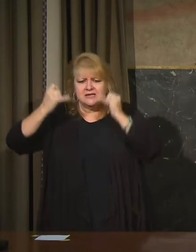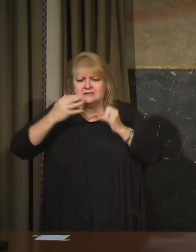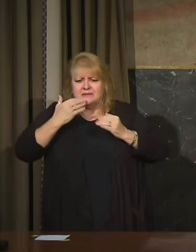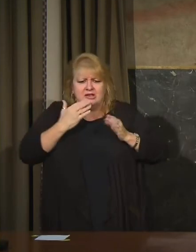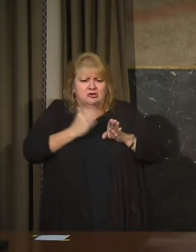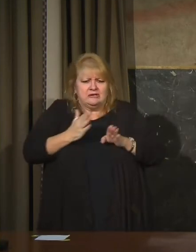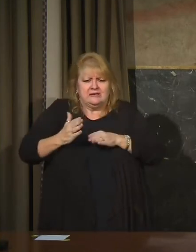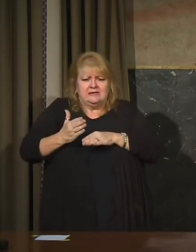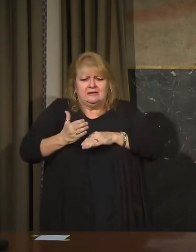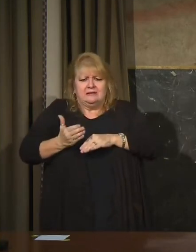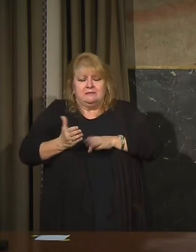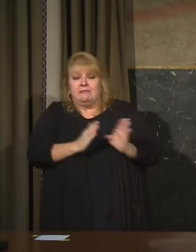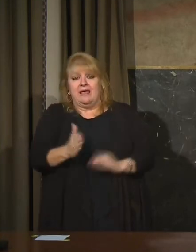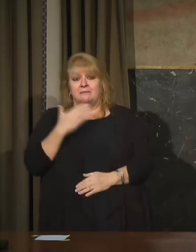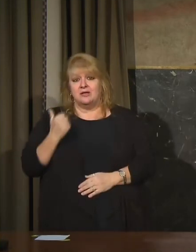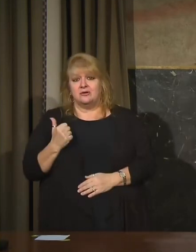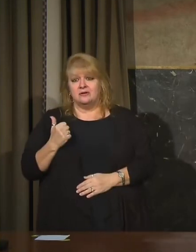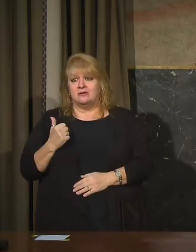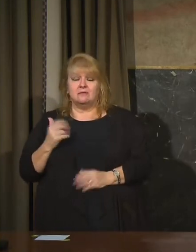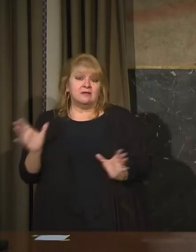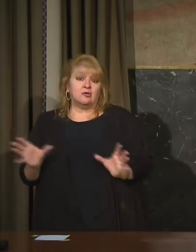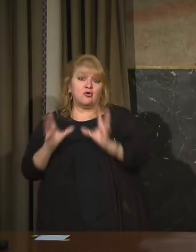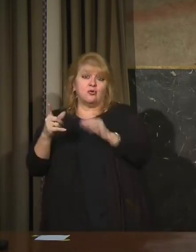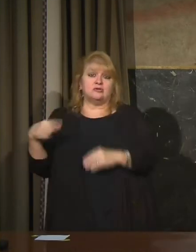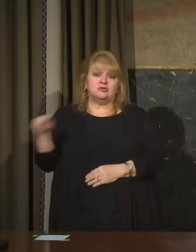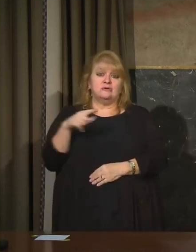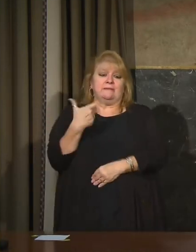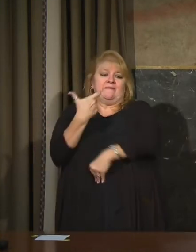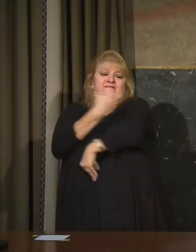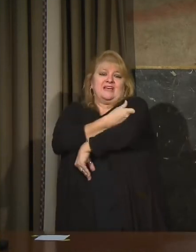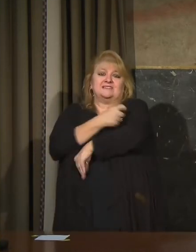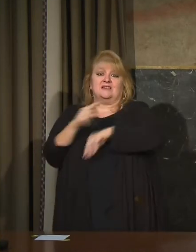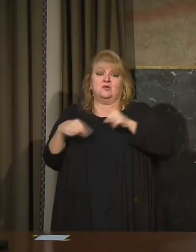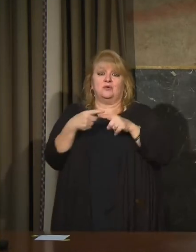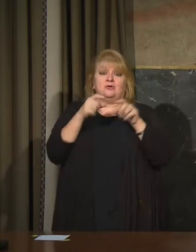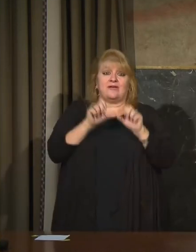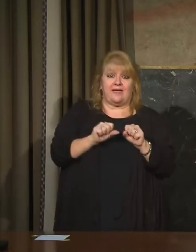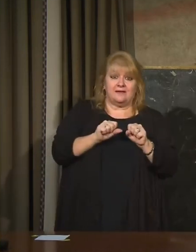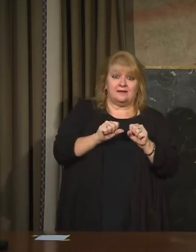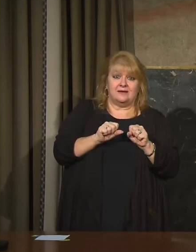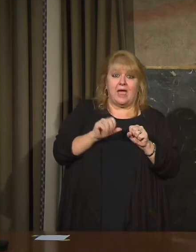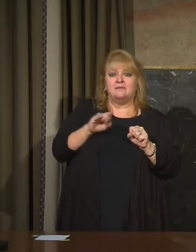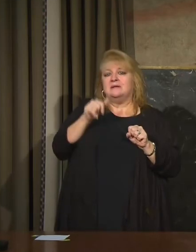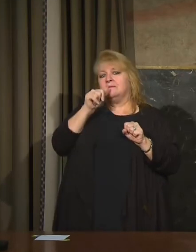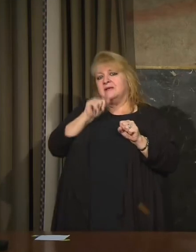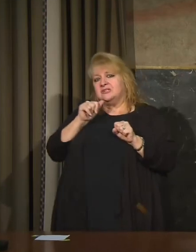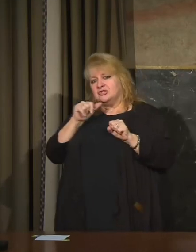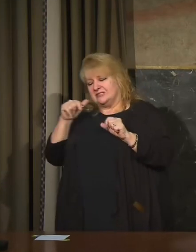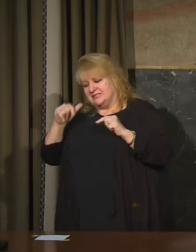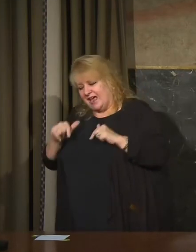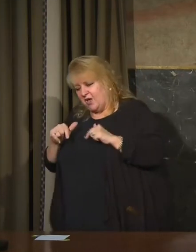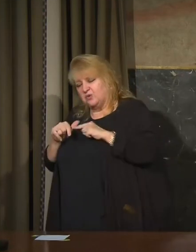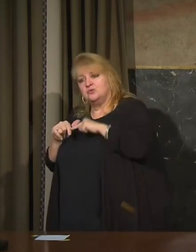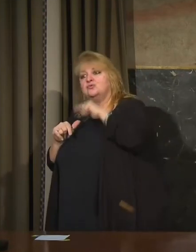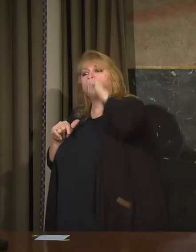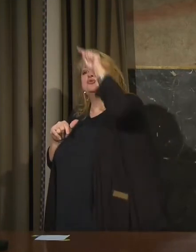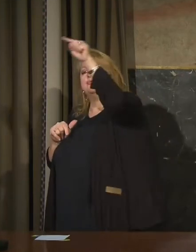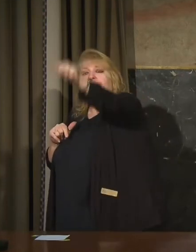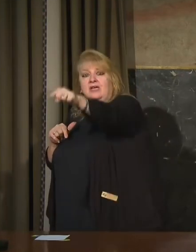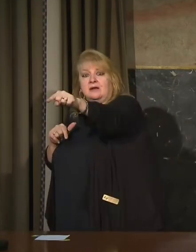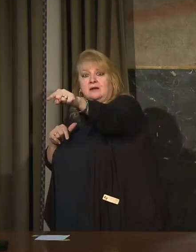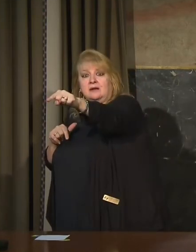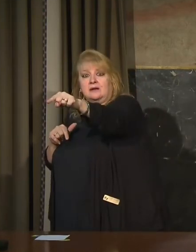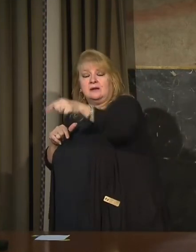vaccinated when you can, to be patient, and between now and then, and quite frankly, even